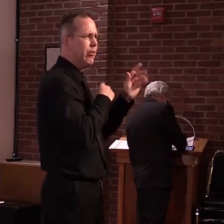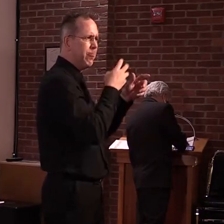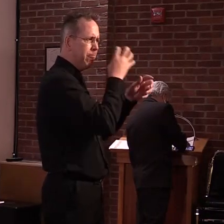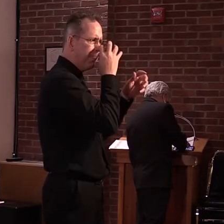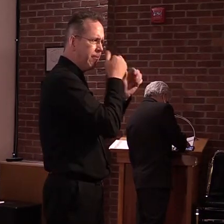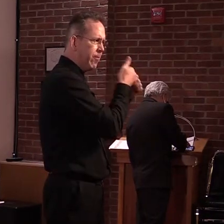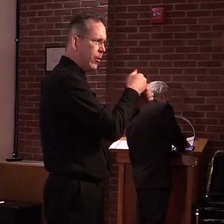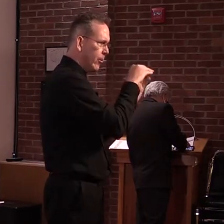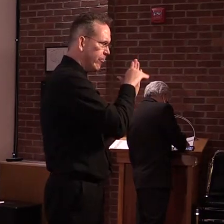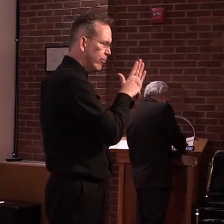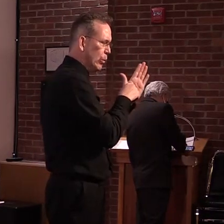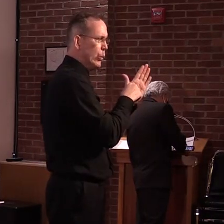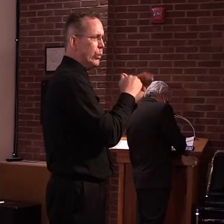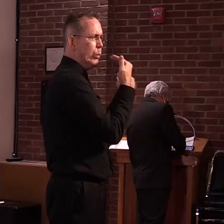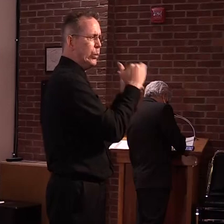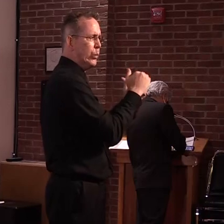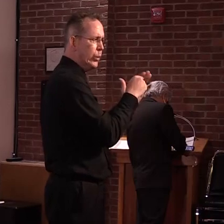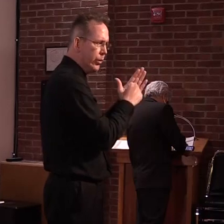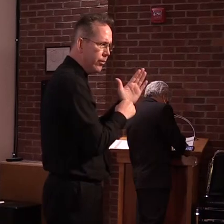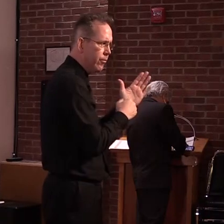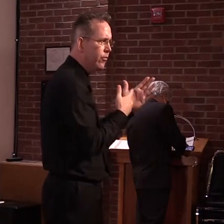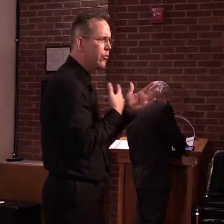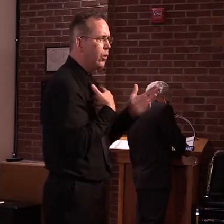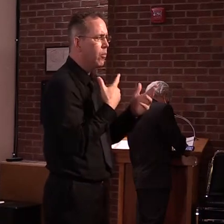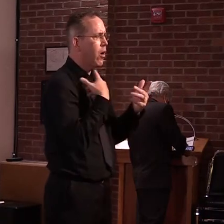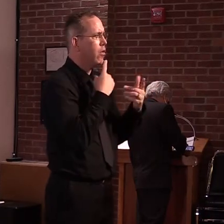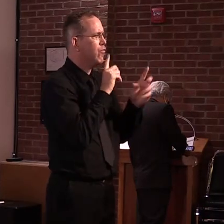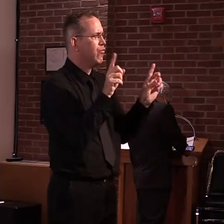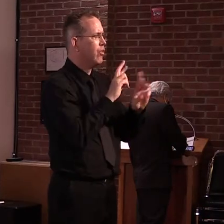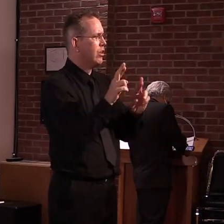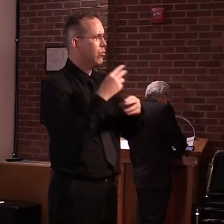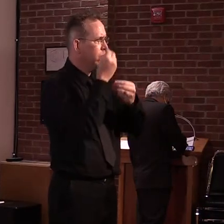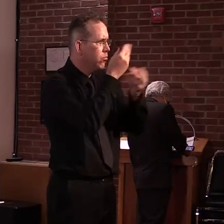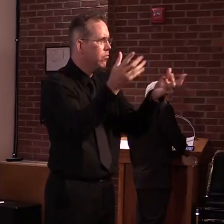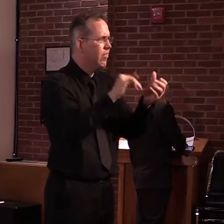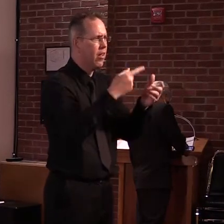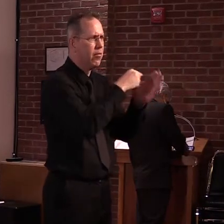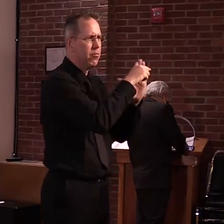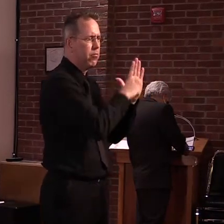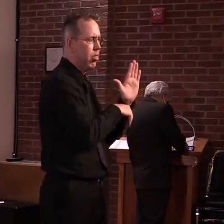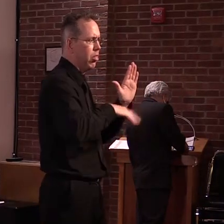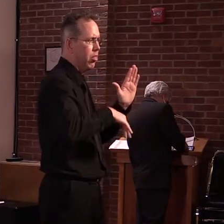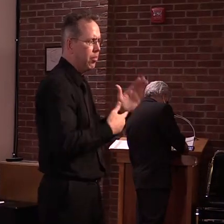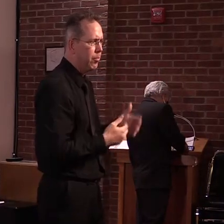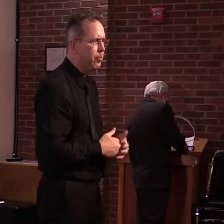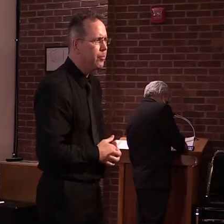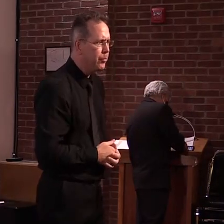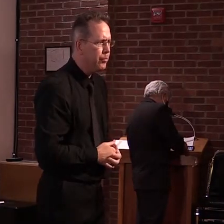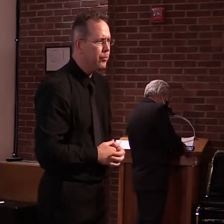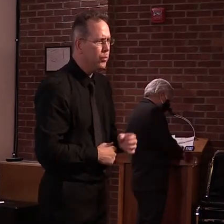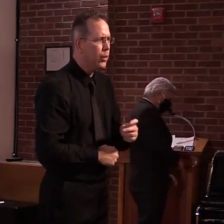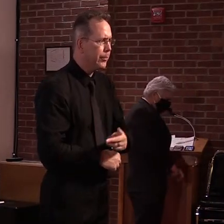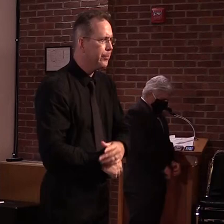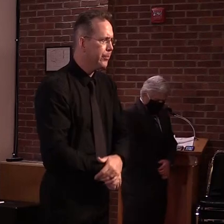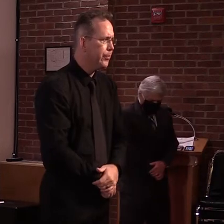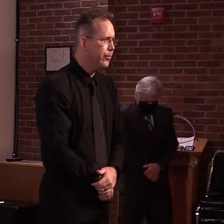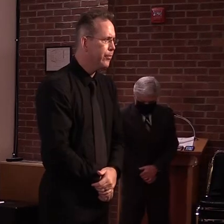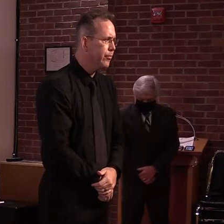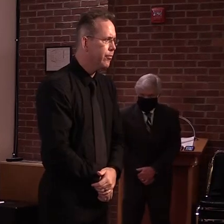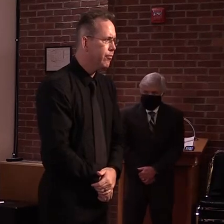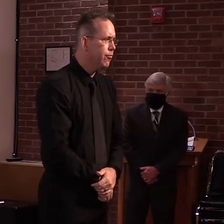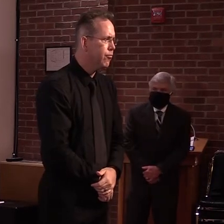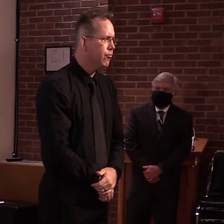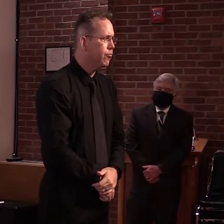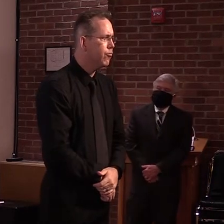criteria. It's not ready for prime time just yet. All righty. Thank you. Thanks. Yeah, I think it is a good point,